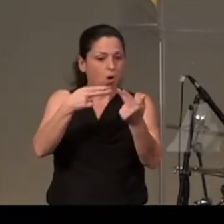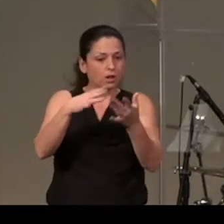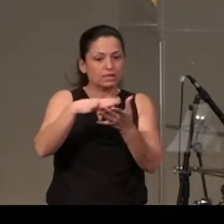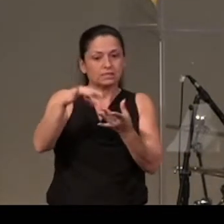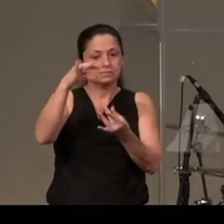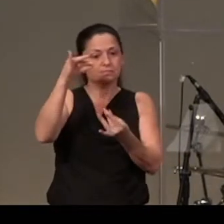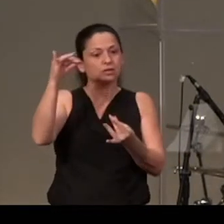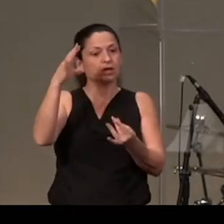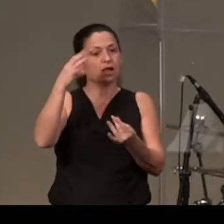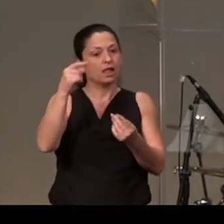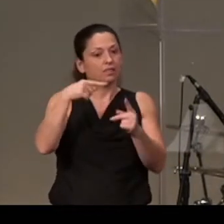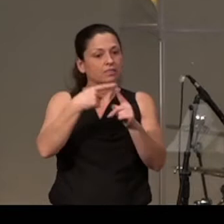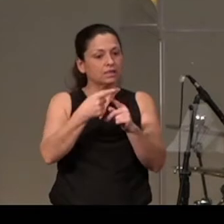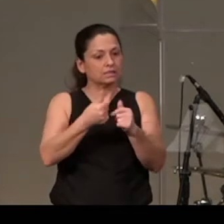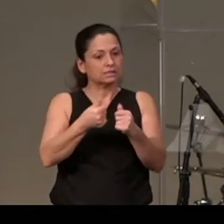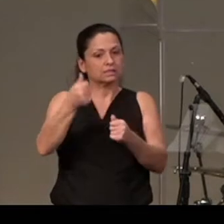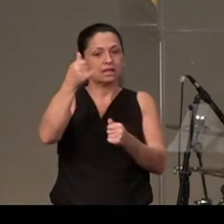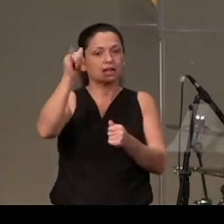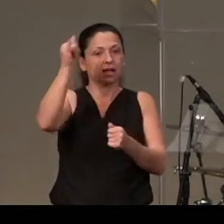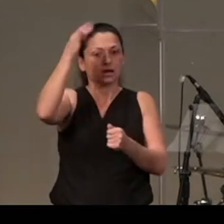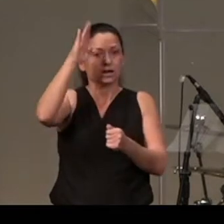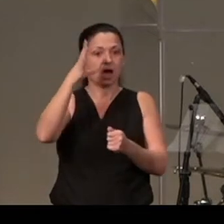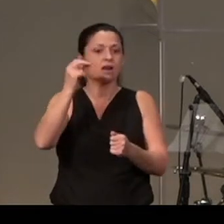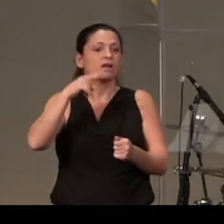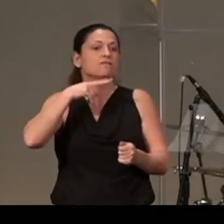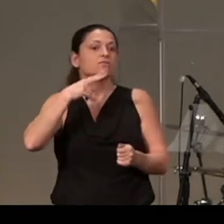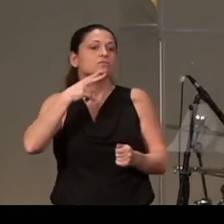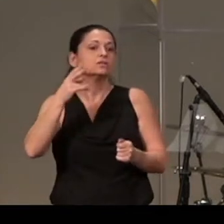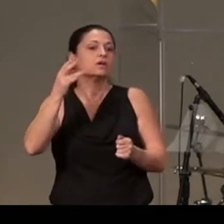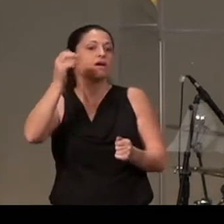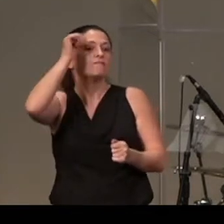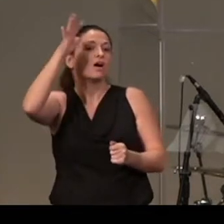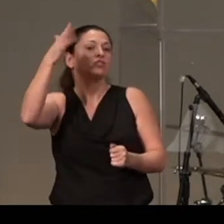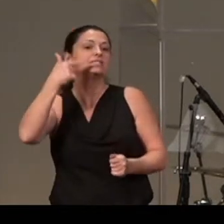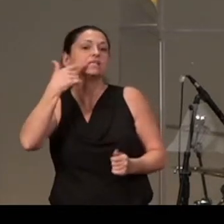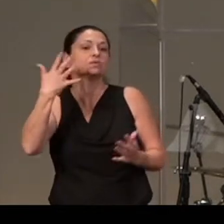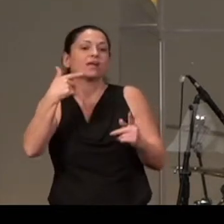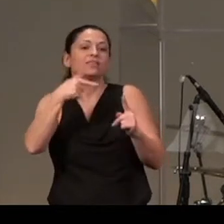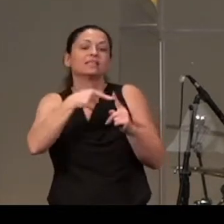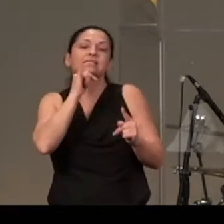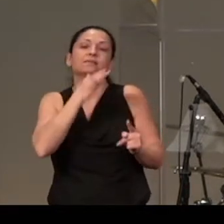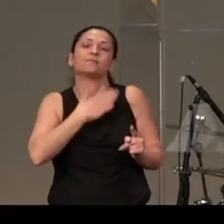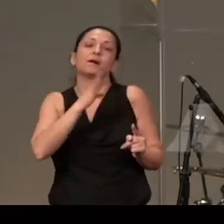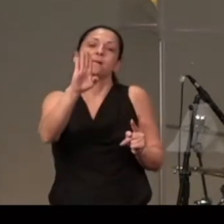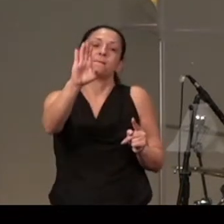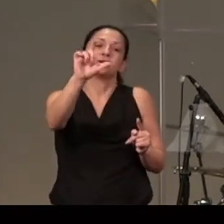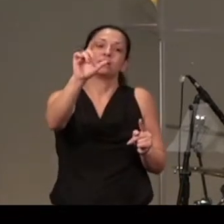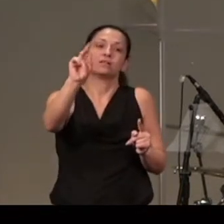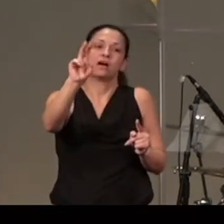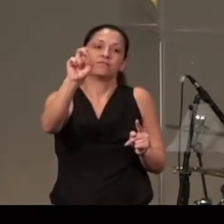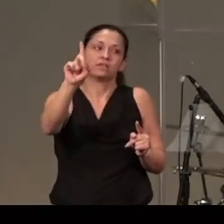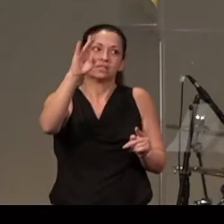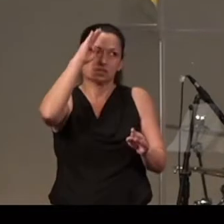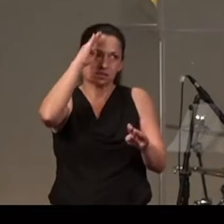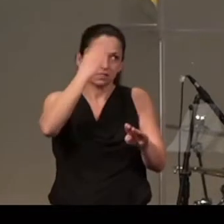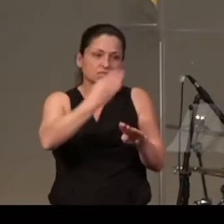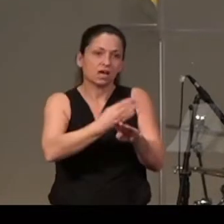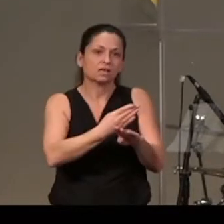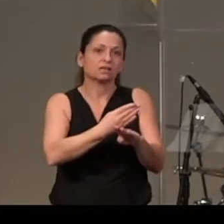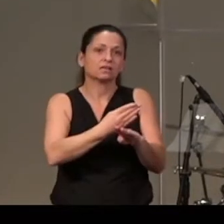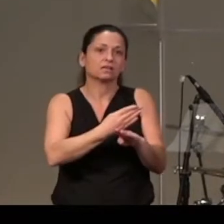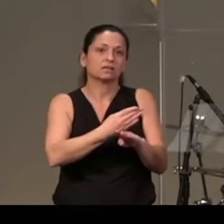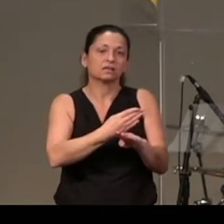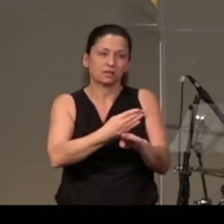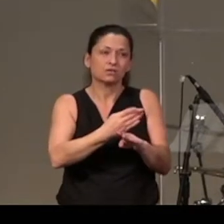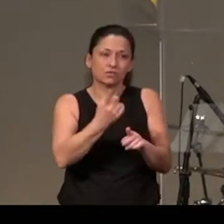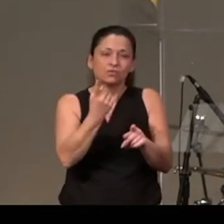him like a dove, and a voice, his Father says what? This is my beloved Son in whom I'm well pleased. Wasn't it the